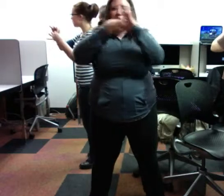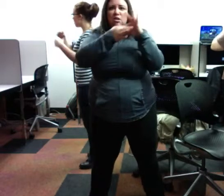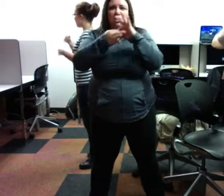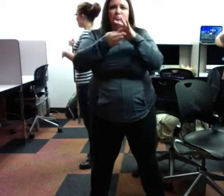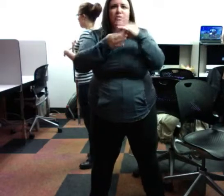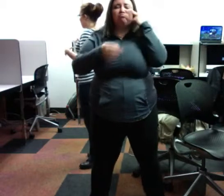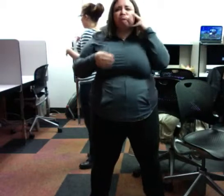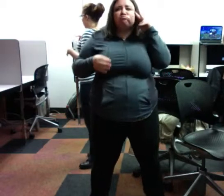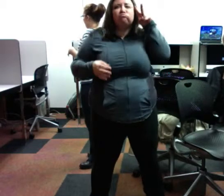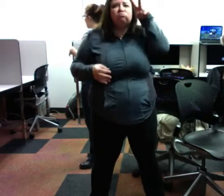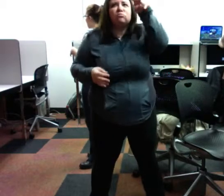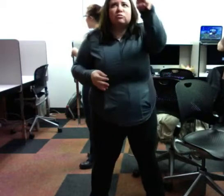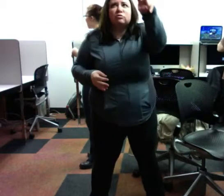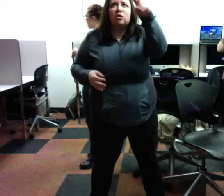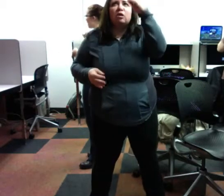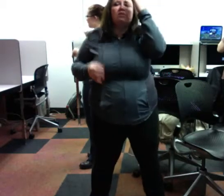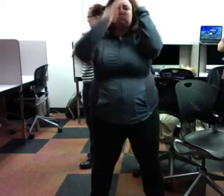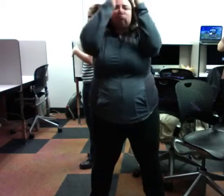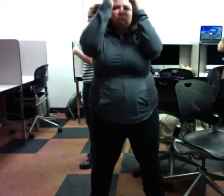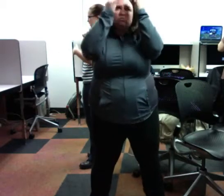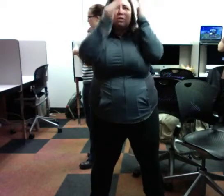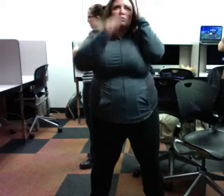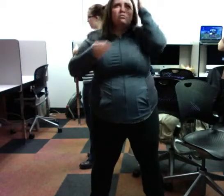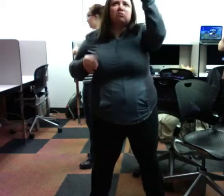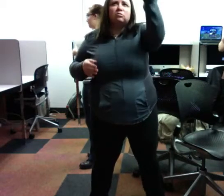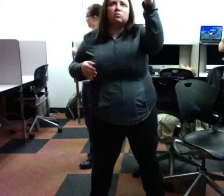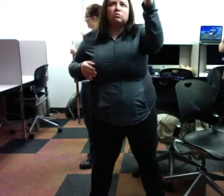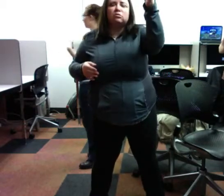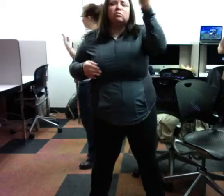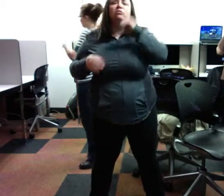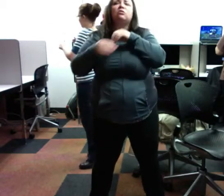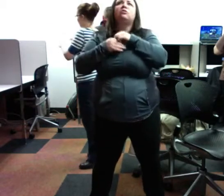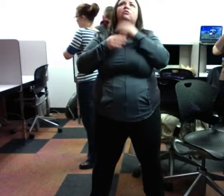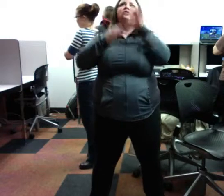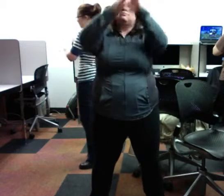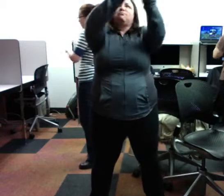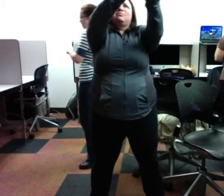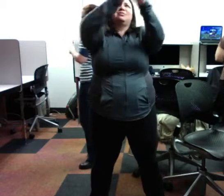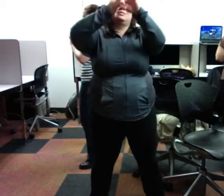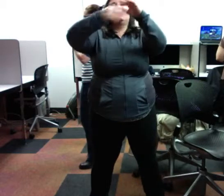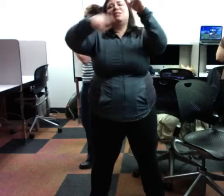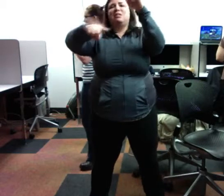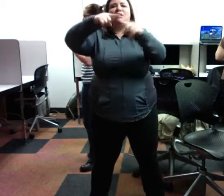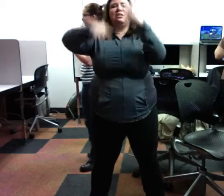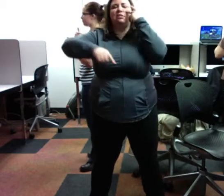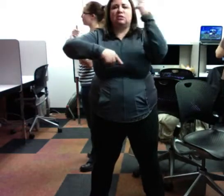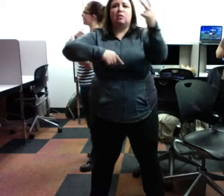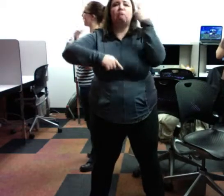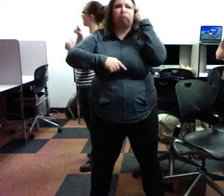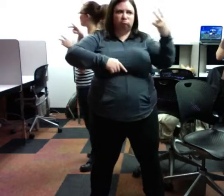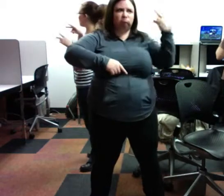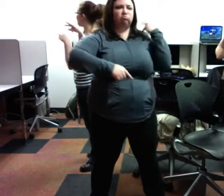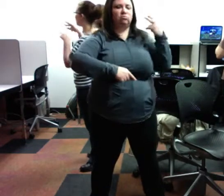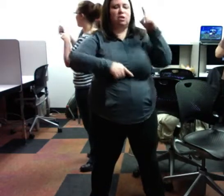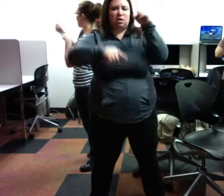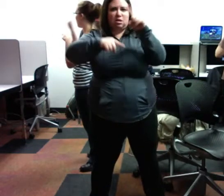You have to trust in something, your gut, destiny, life, karma, whatever. Because believing that the dots will connect down the